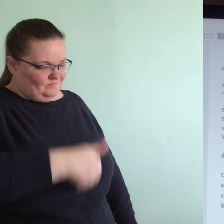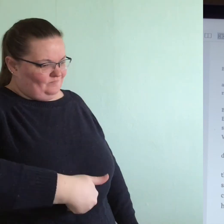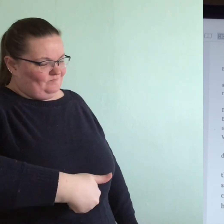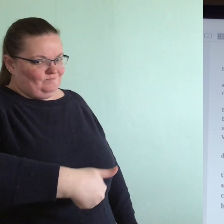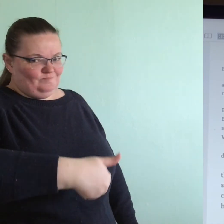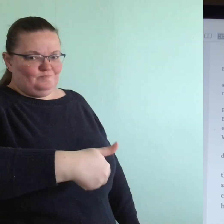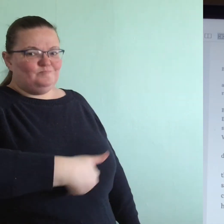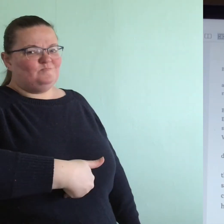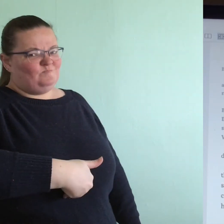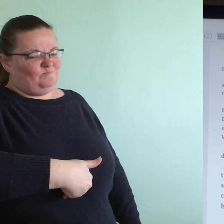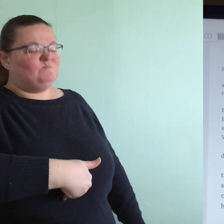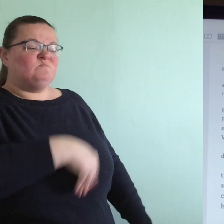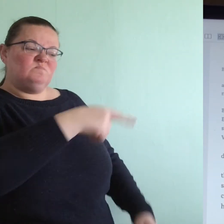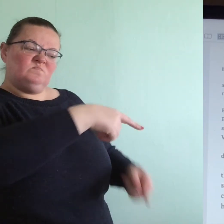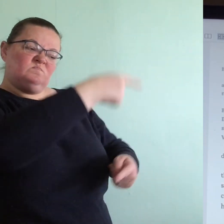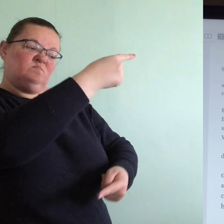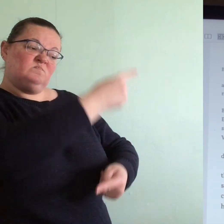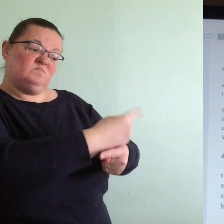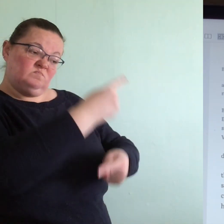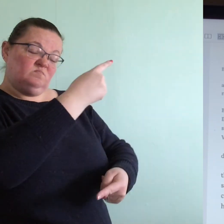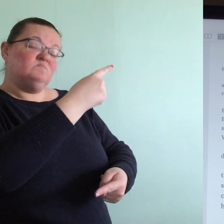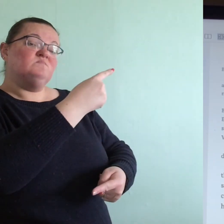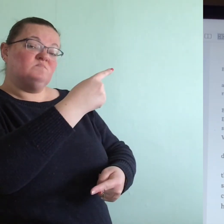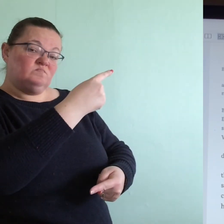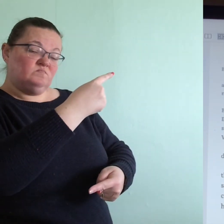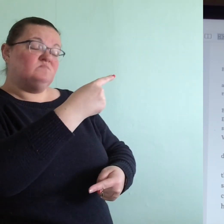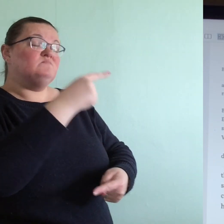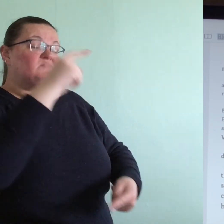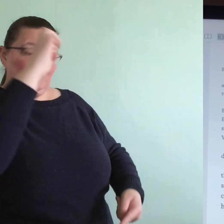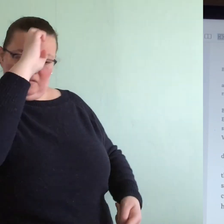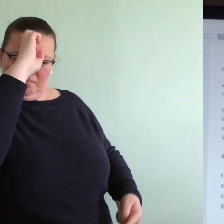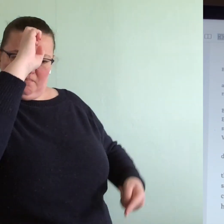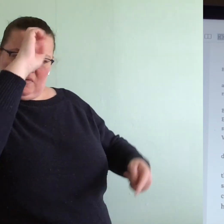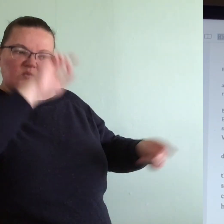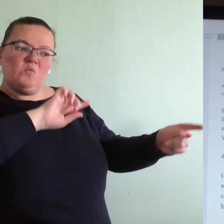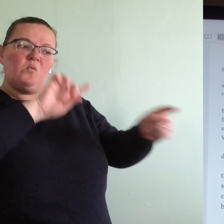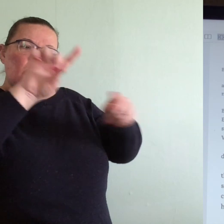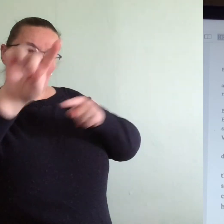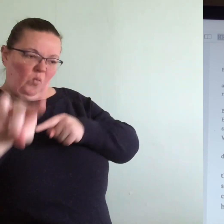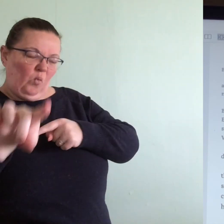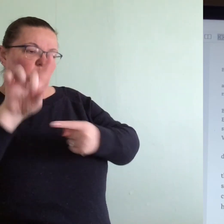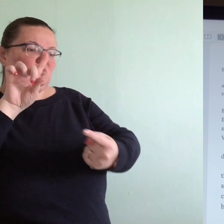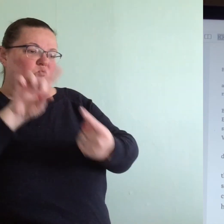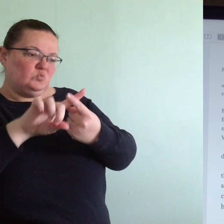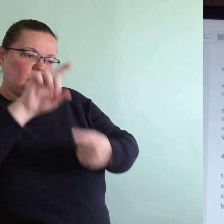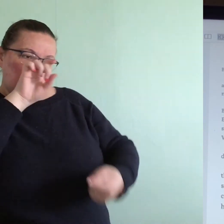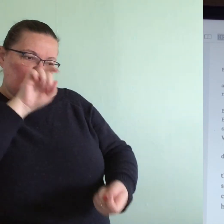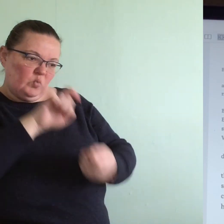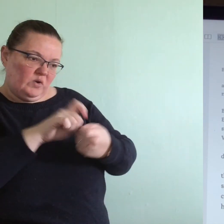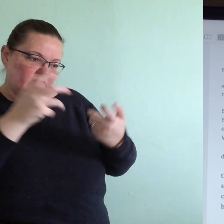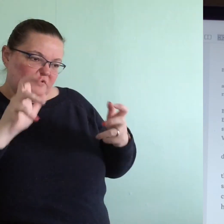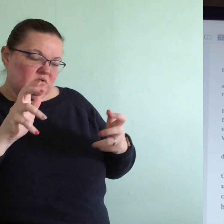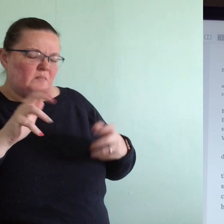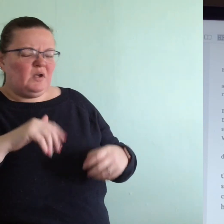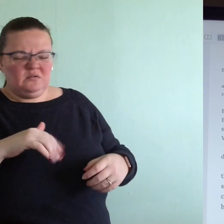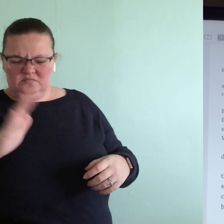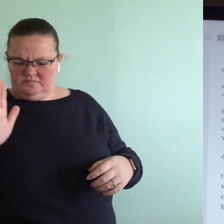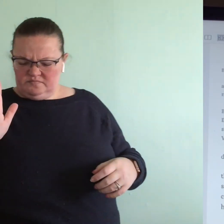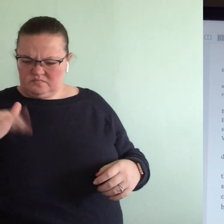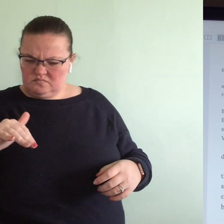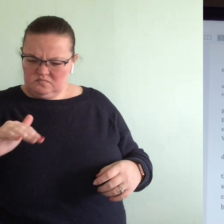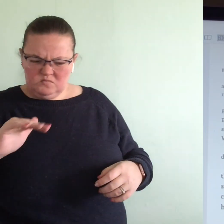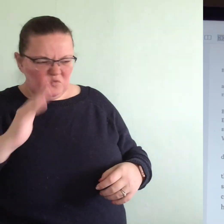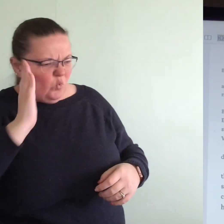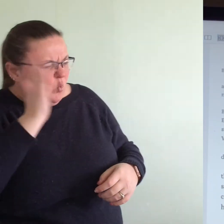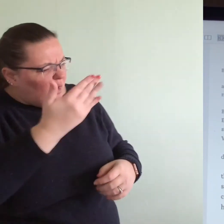certain inside that this was exactly what Edward had done. But will he know the way? Said